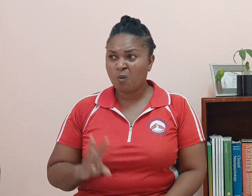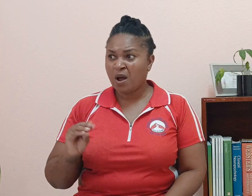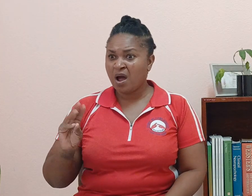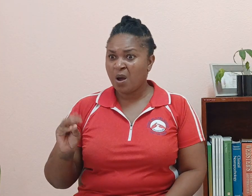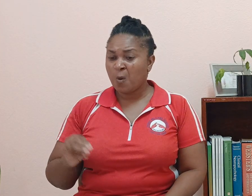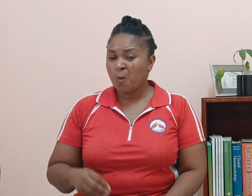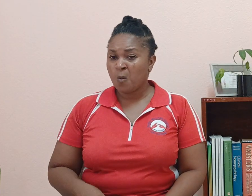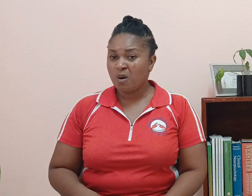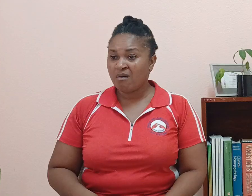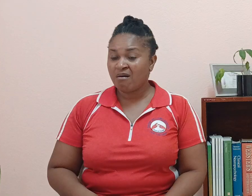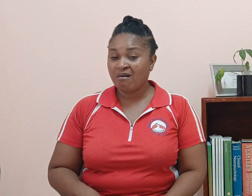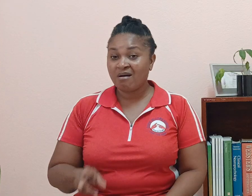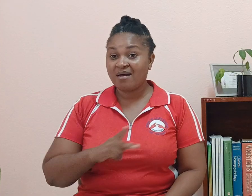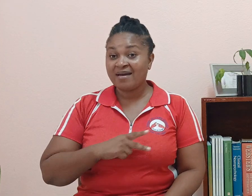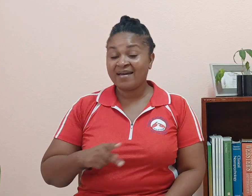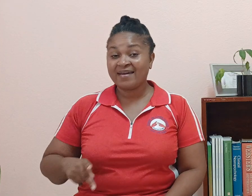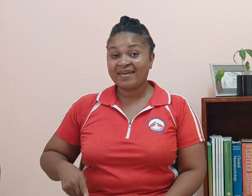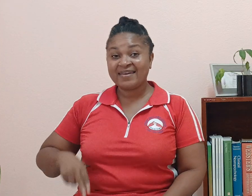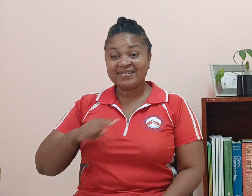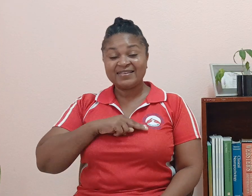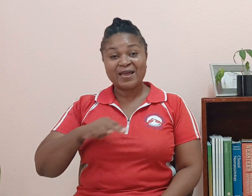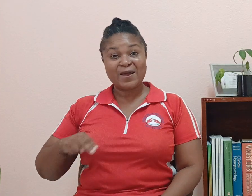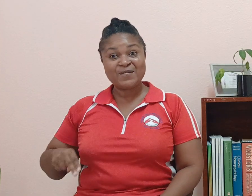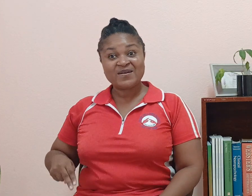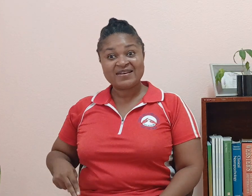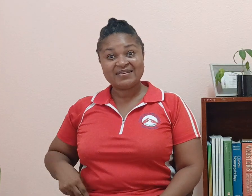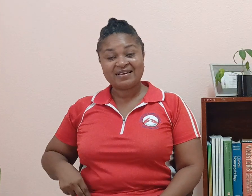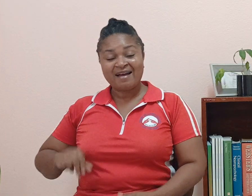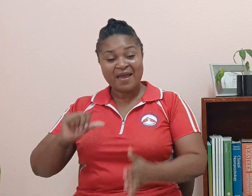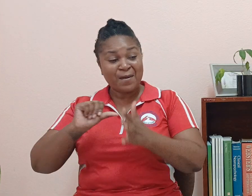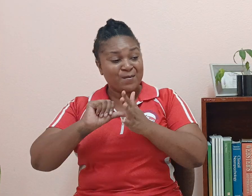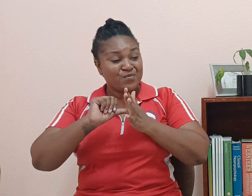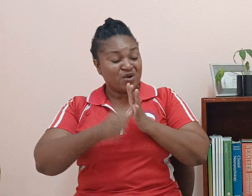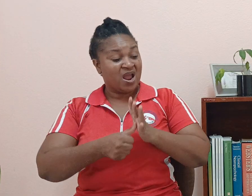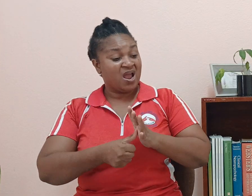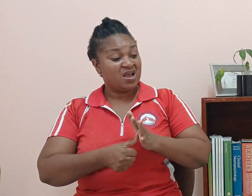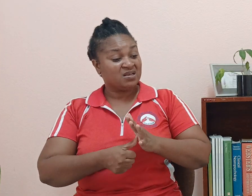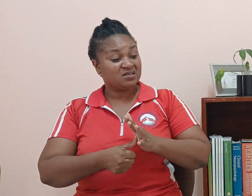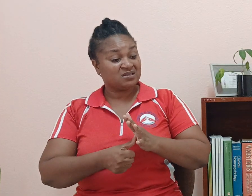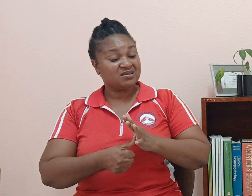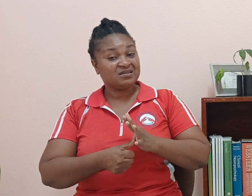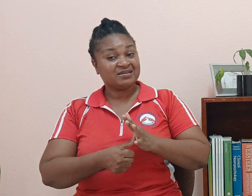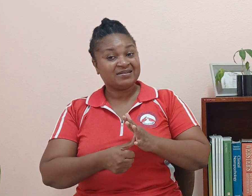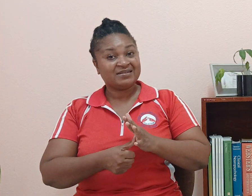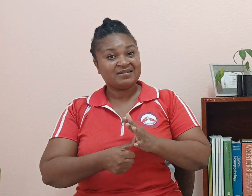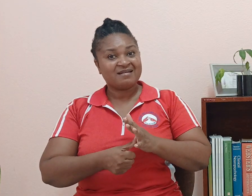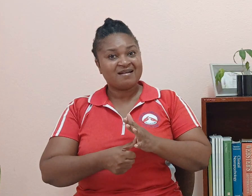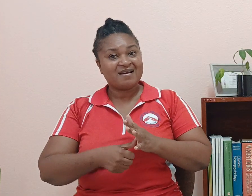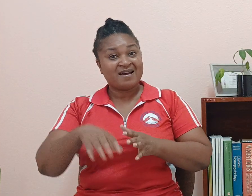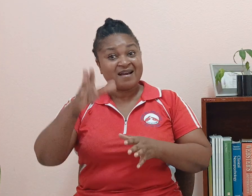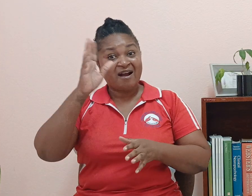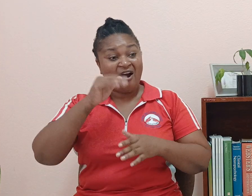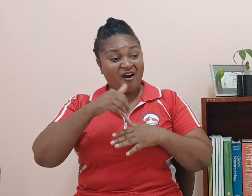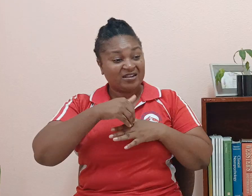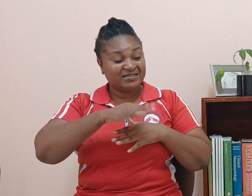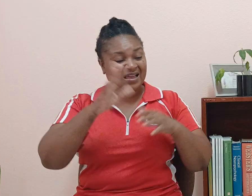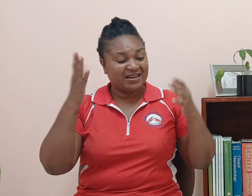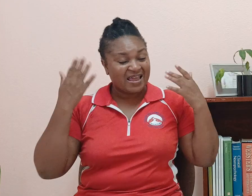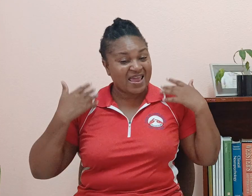King Nebuchadnezzar was so impressed that God had sent an angel